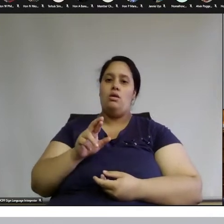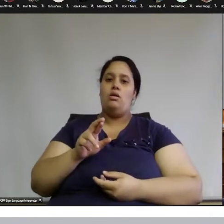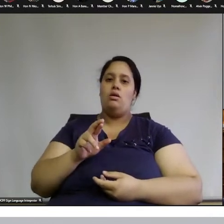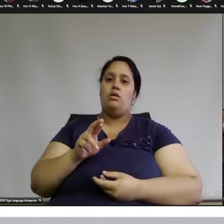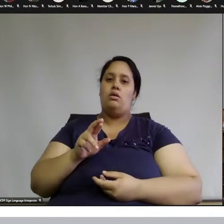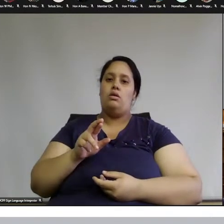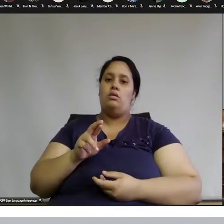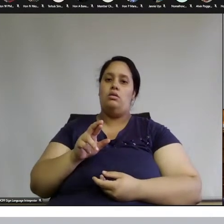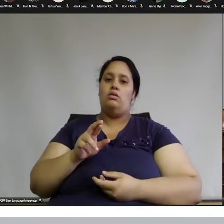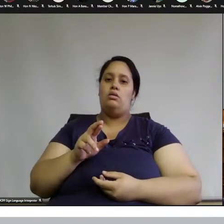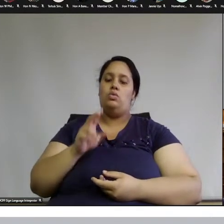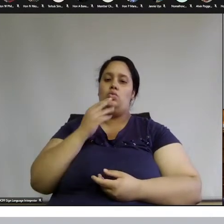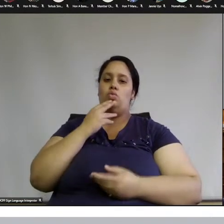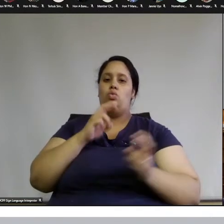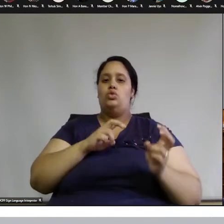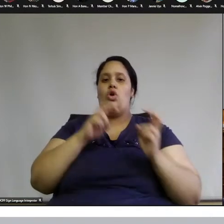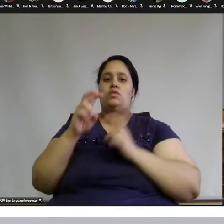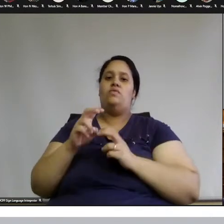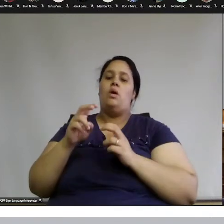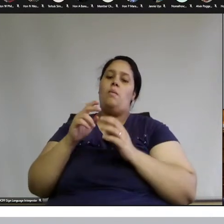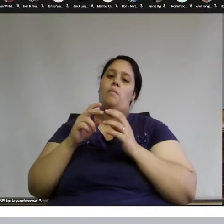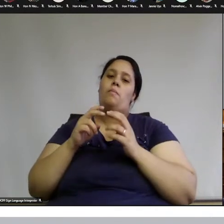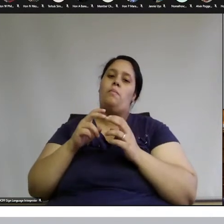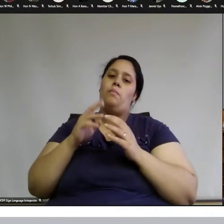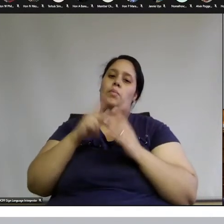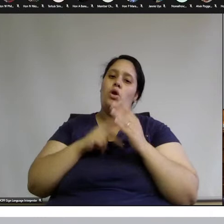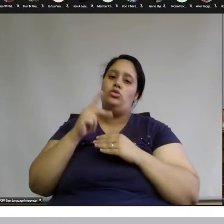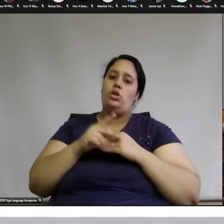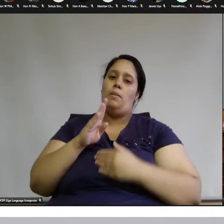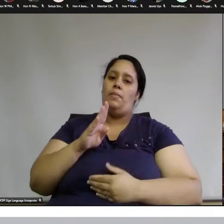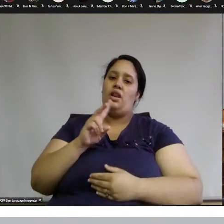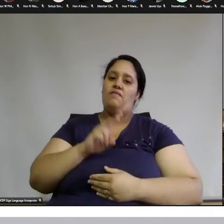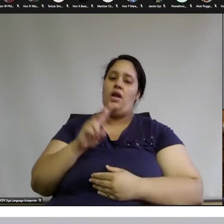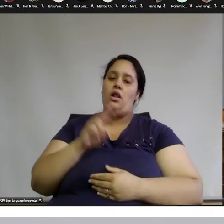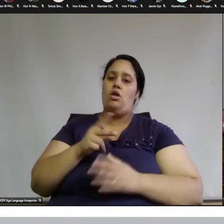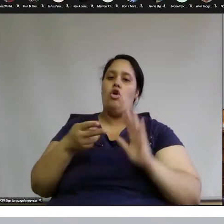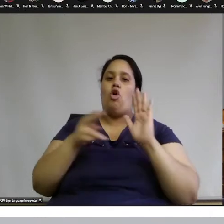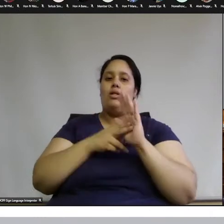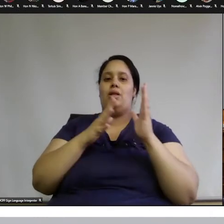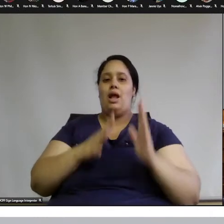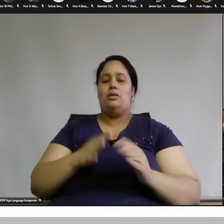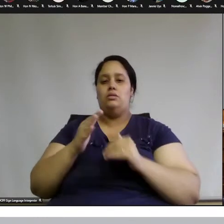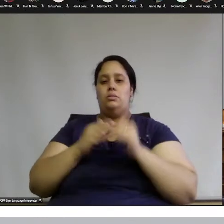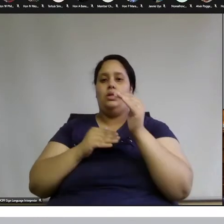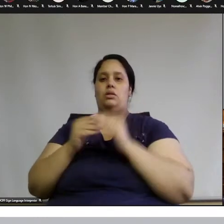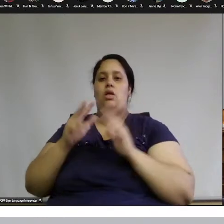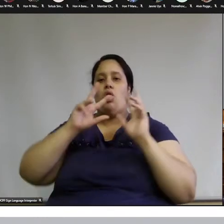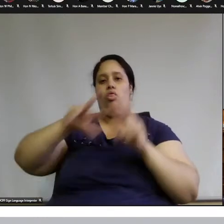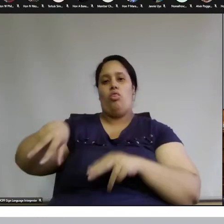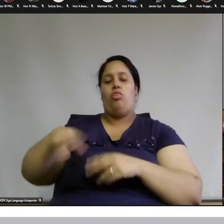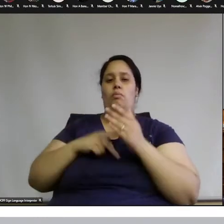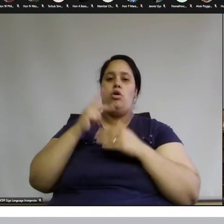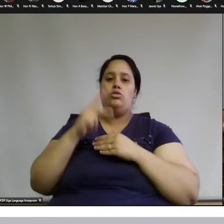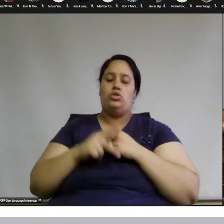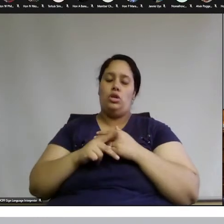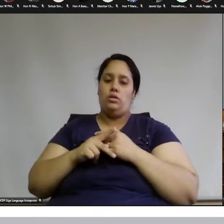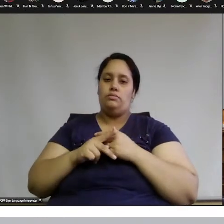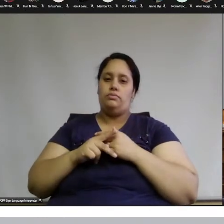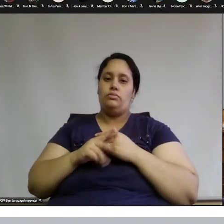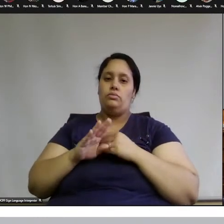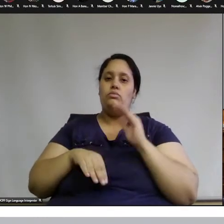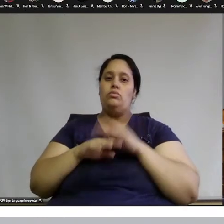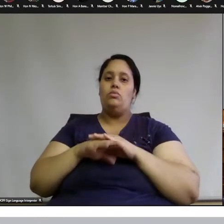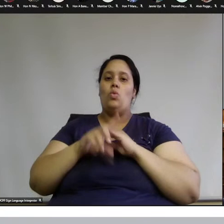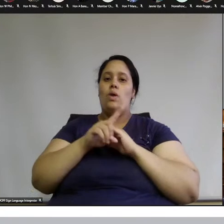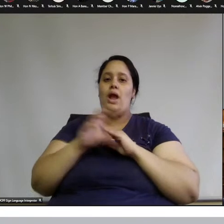Transeft projects in Brita Valley. Contractors abandoned this project. Less than 100 top